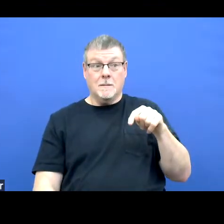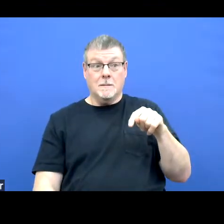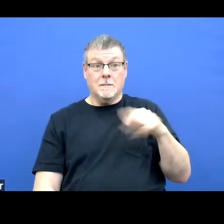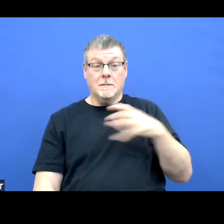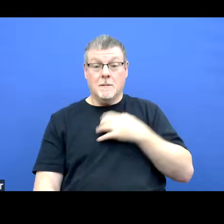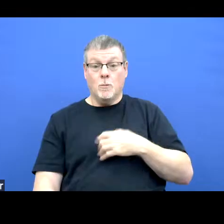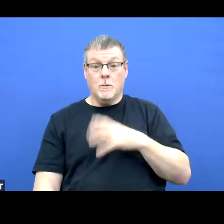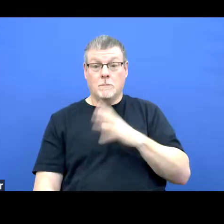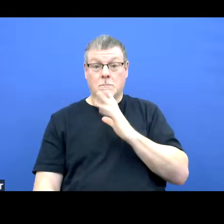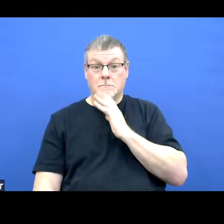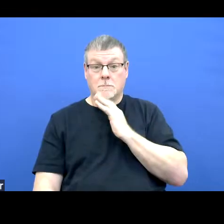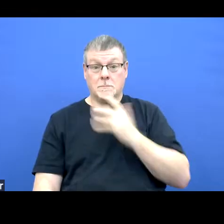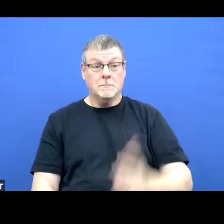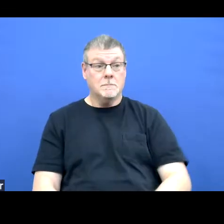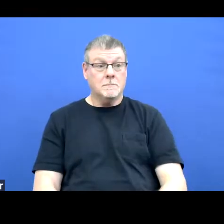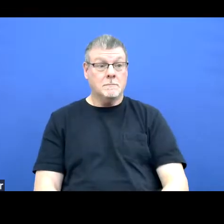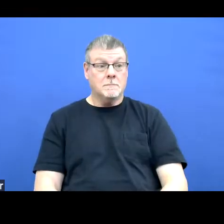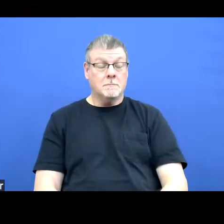speak?